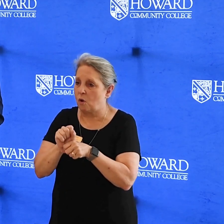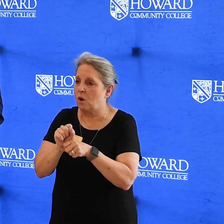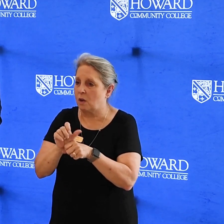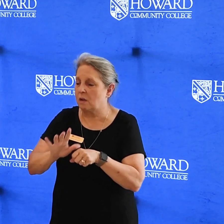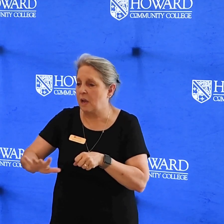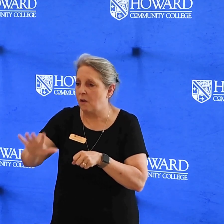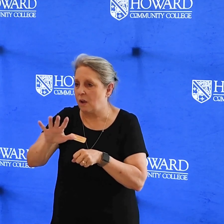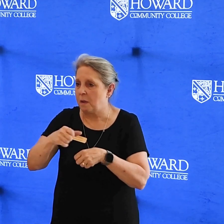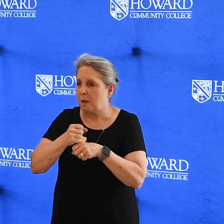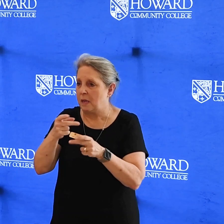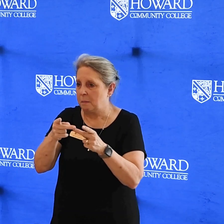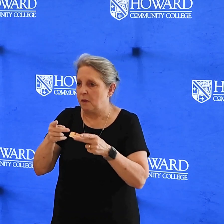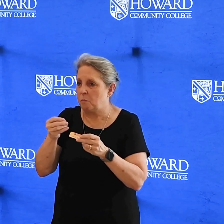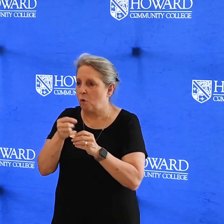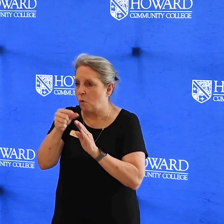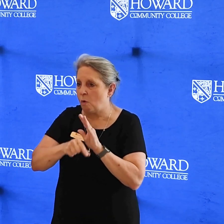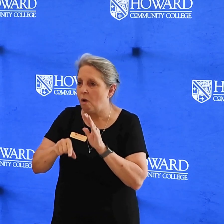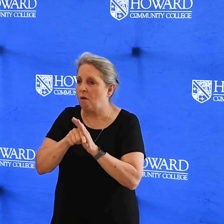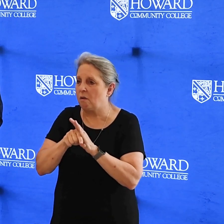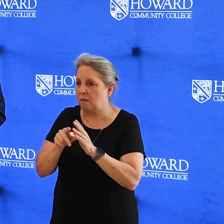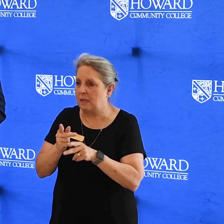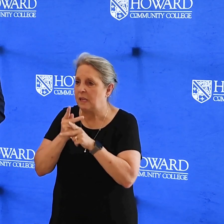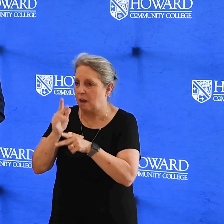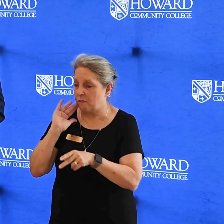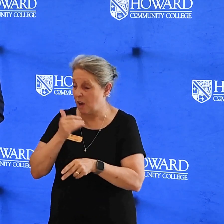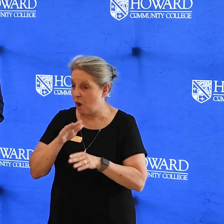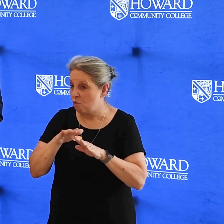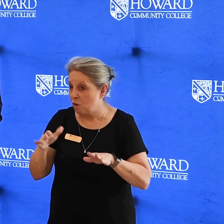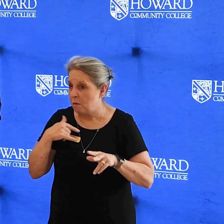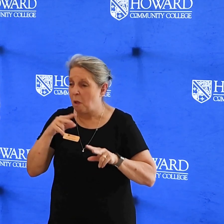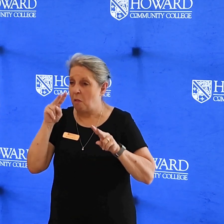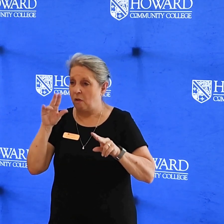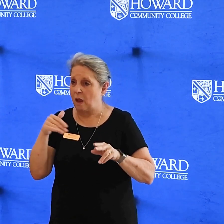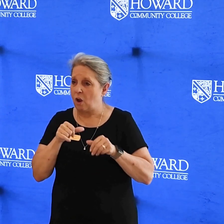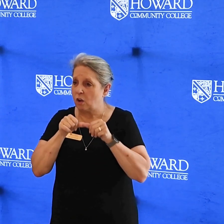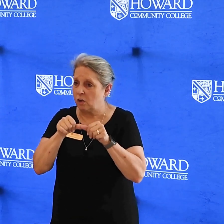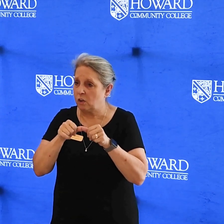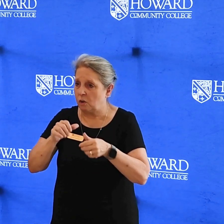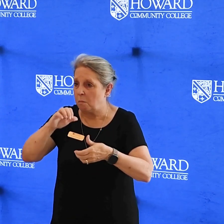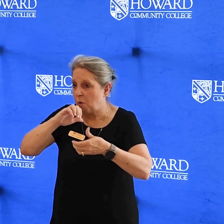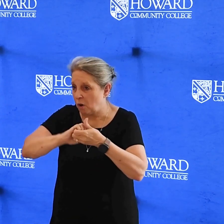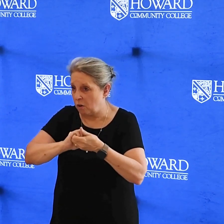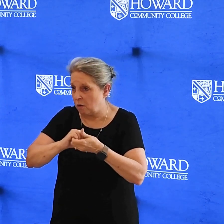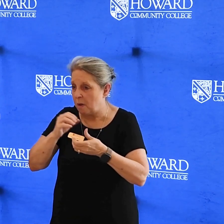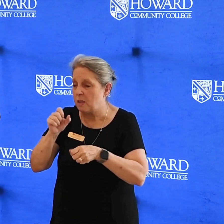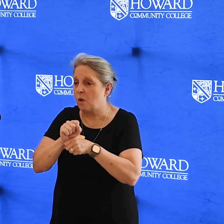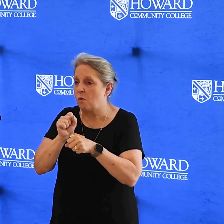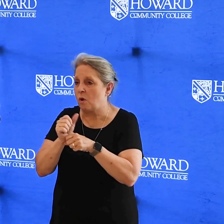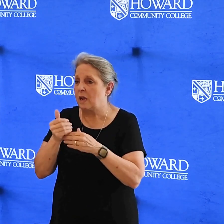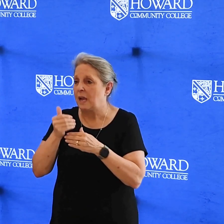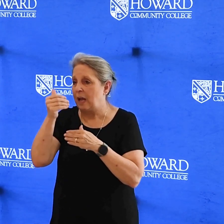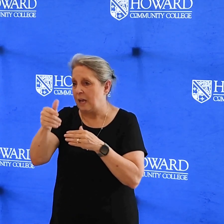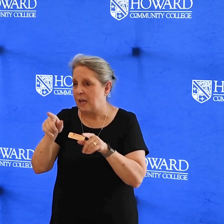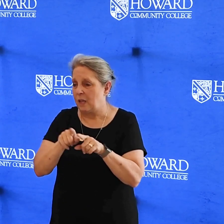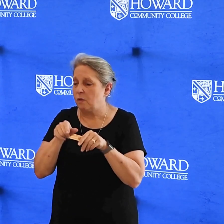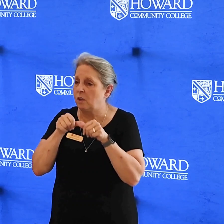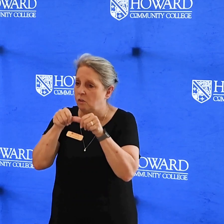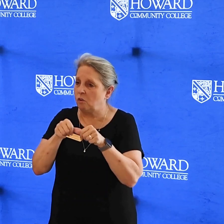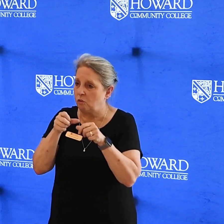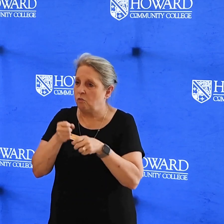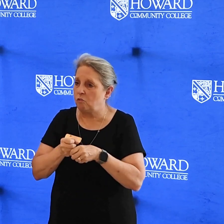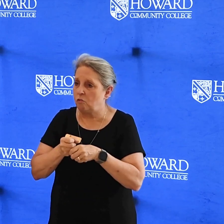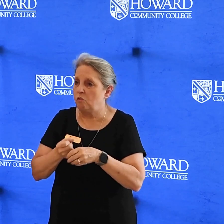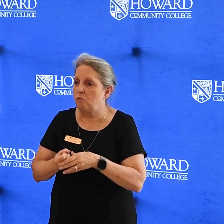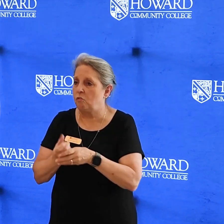spaces for more quality care for our children. I look forward to our continued partnership and the work ahead as we continue to grow the